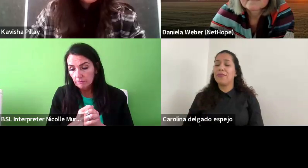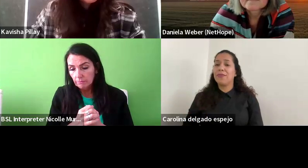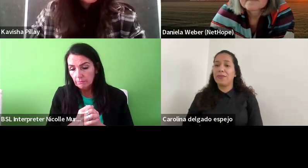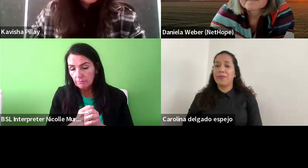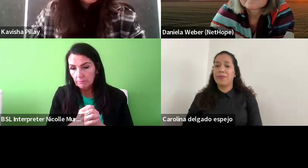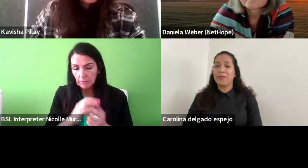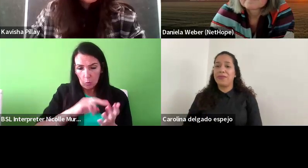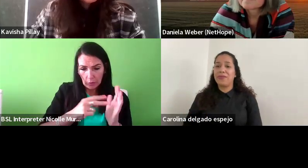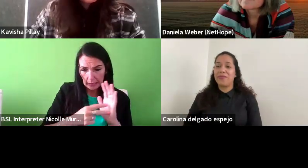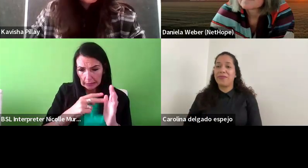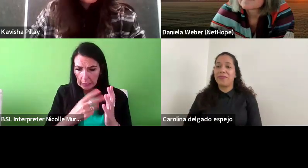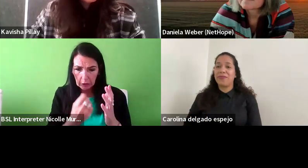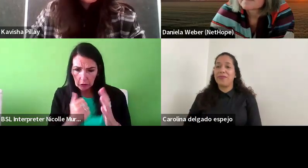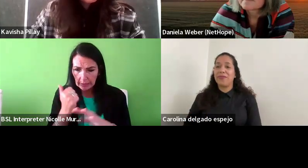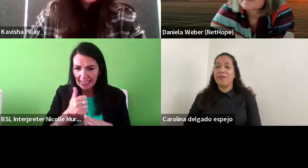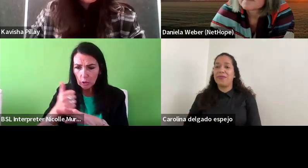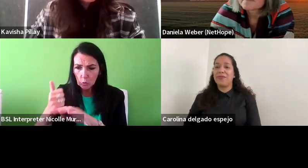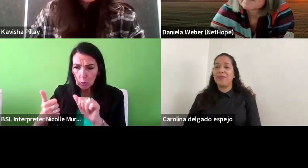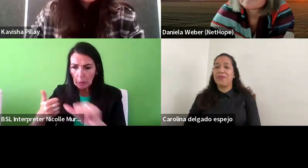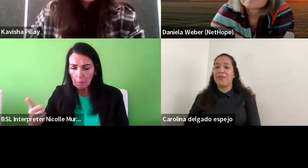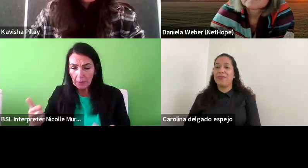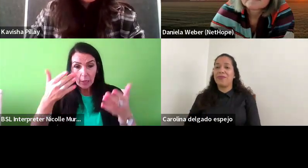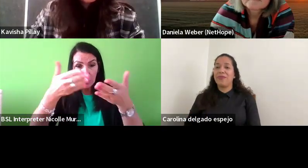these organization, institutions, companies, when